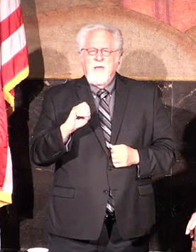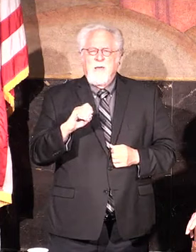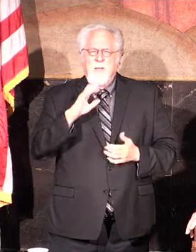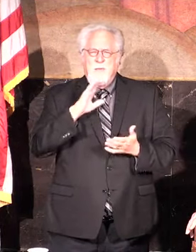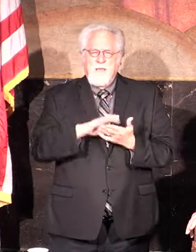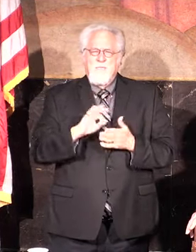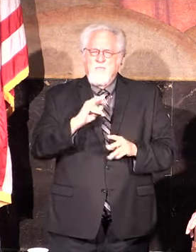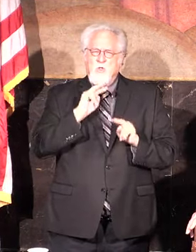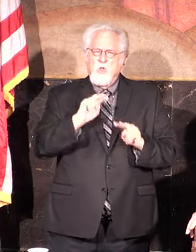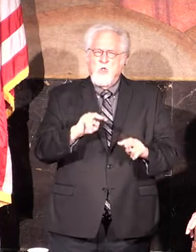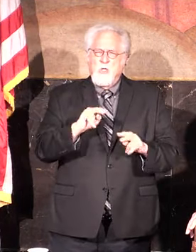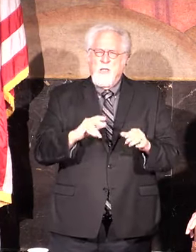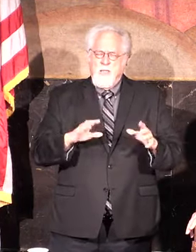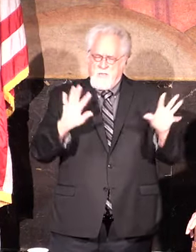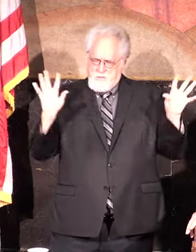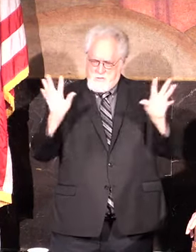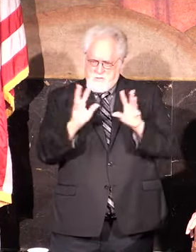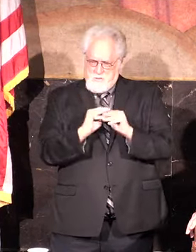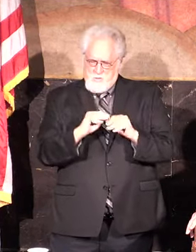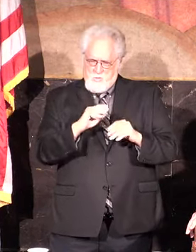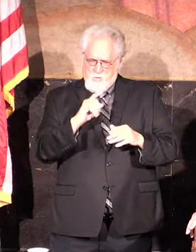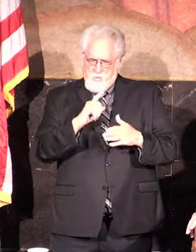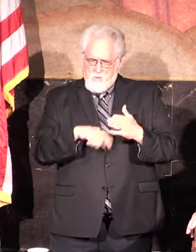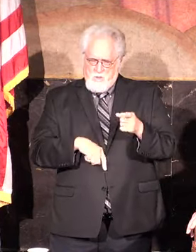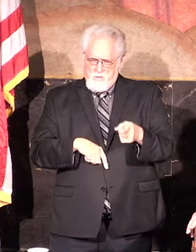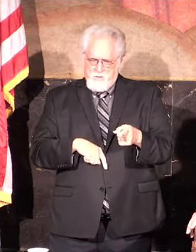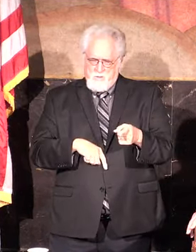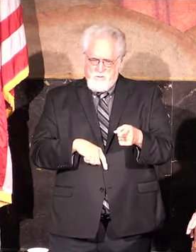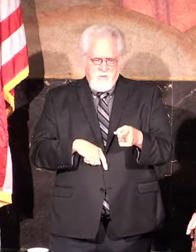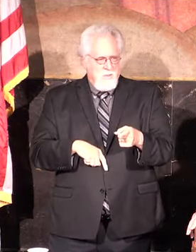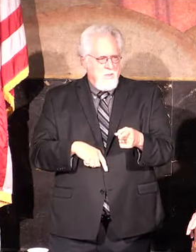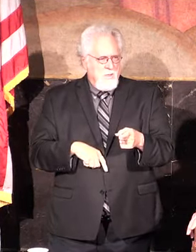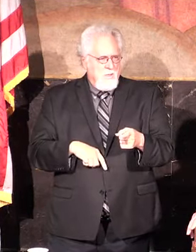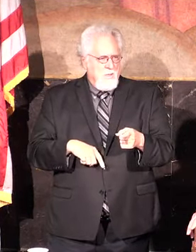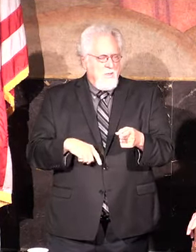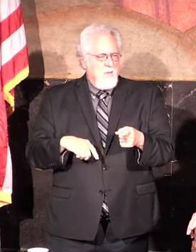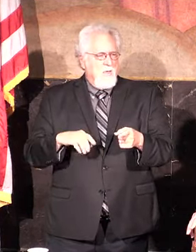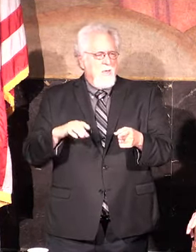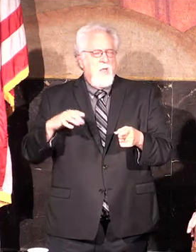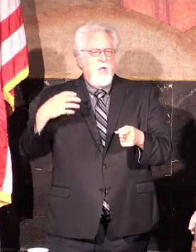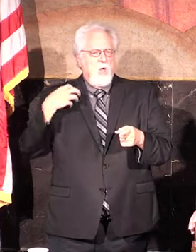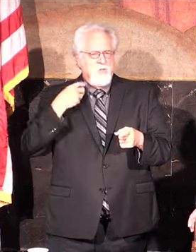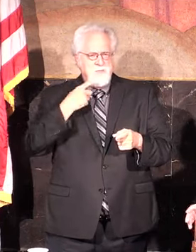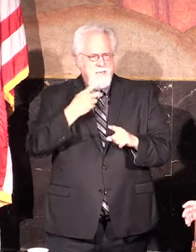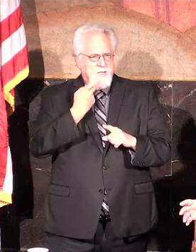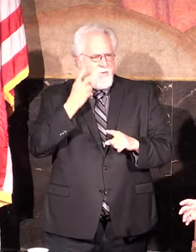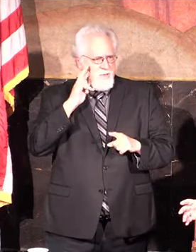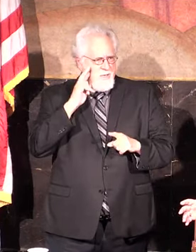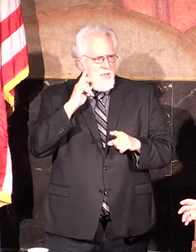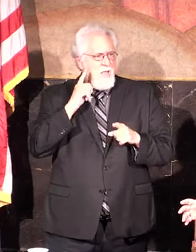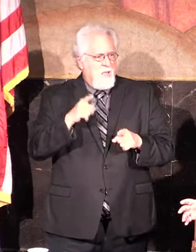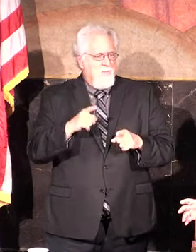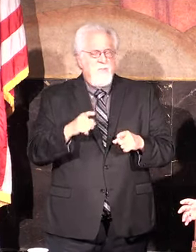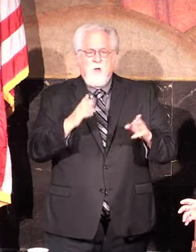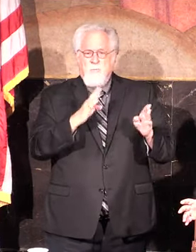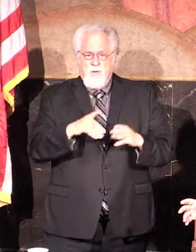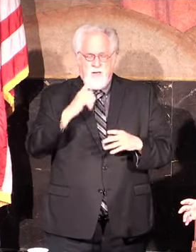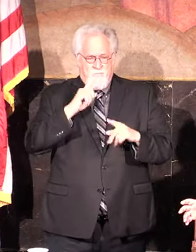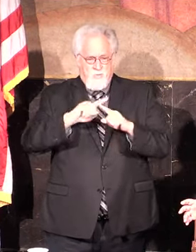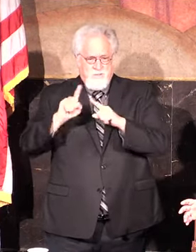if you look at the entirety of what Virg Allsbury said the other day, they are planning for multiple